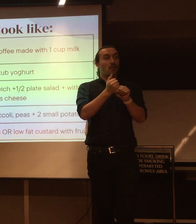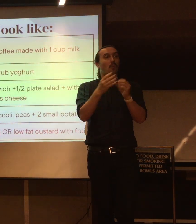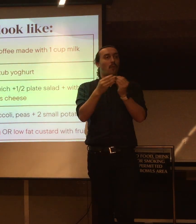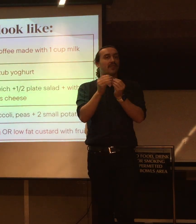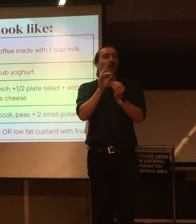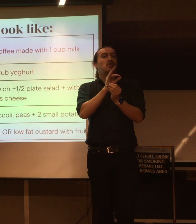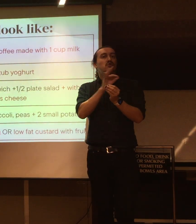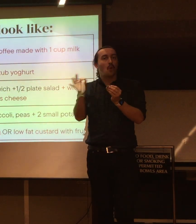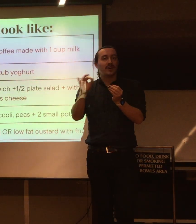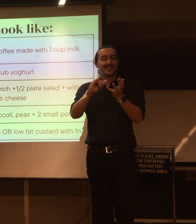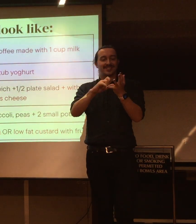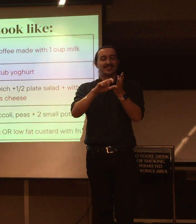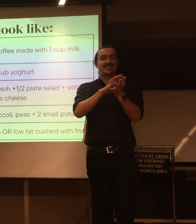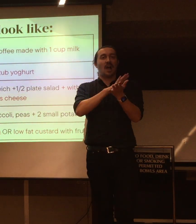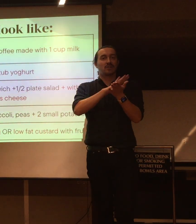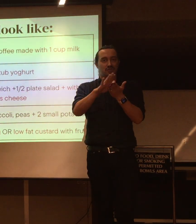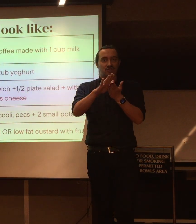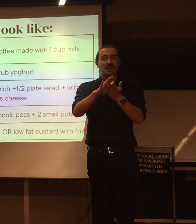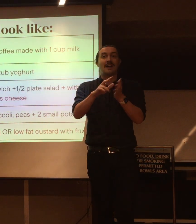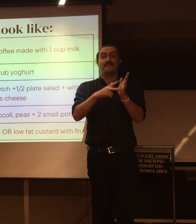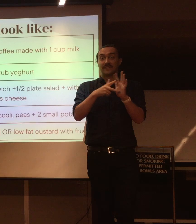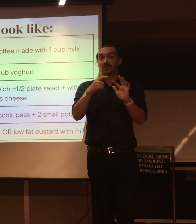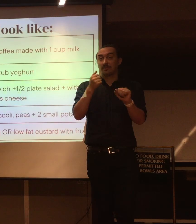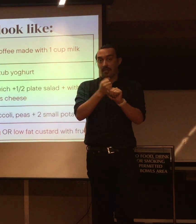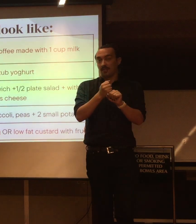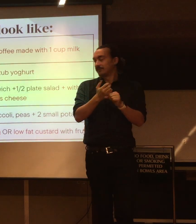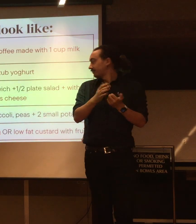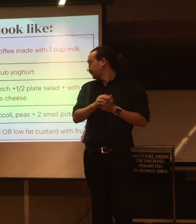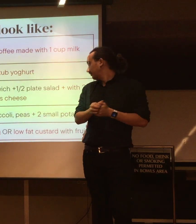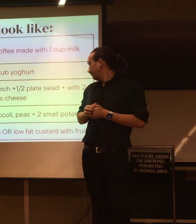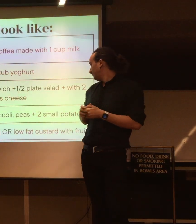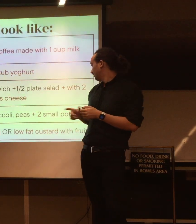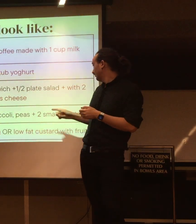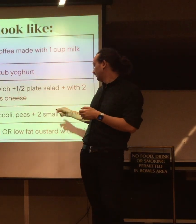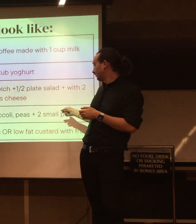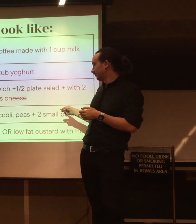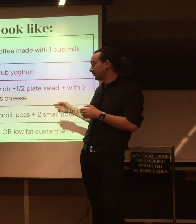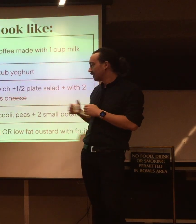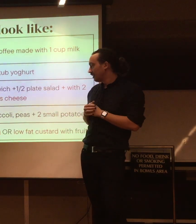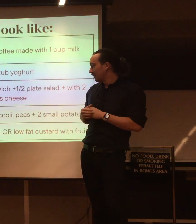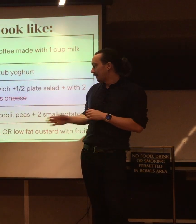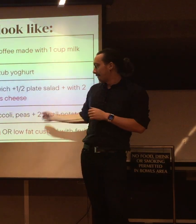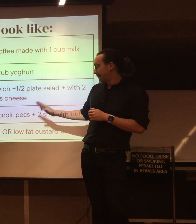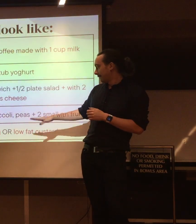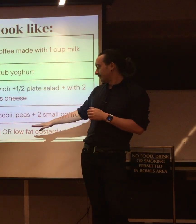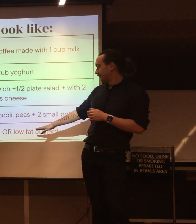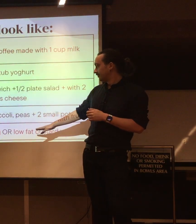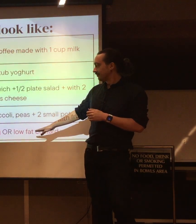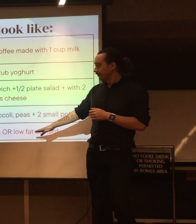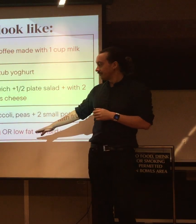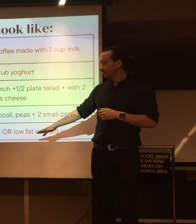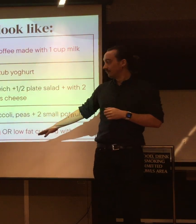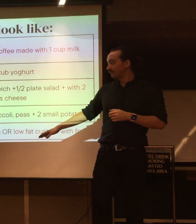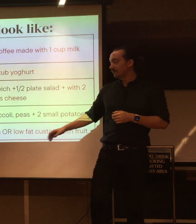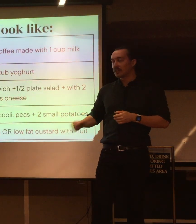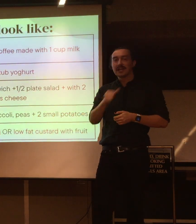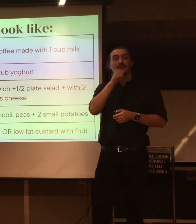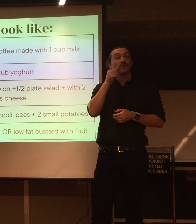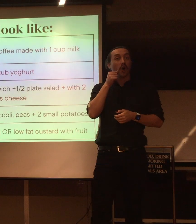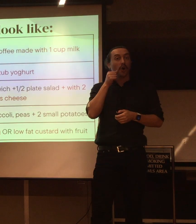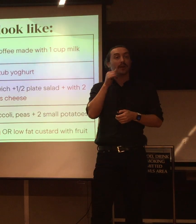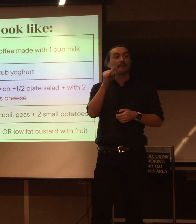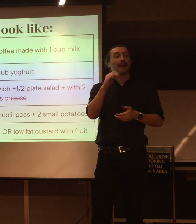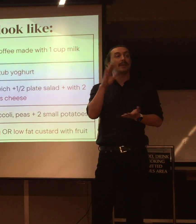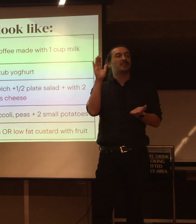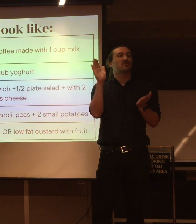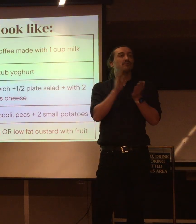and 2 small potatoes as the carbohydrate. And then for dessert, that could look like a small bowl